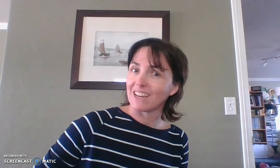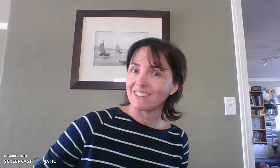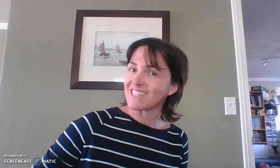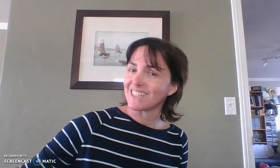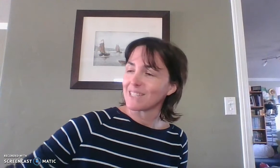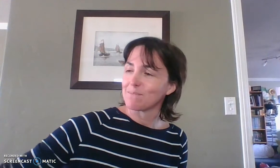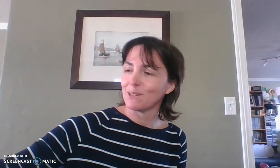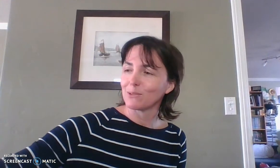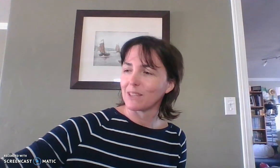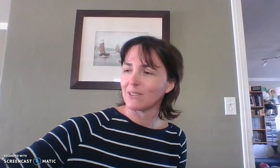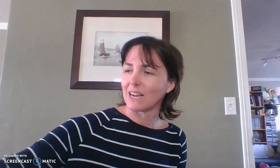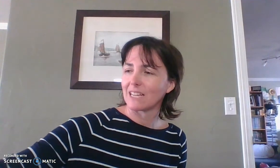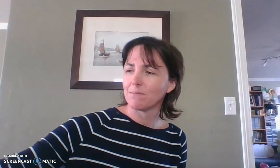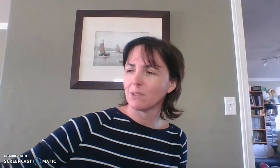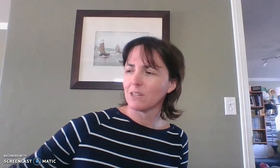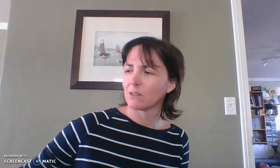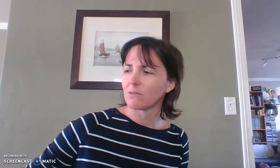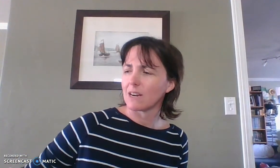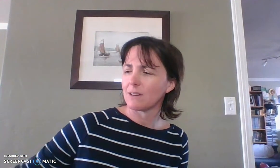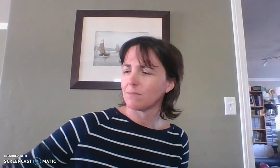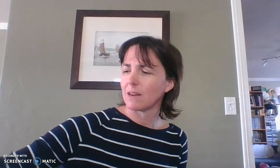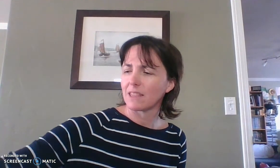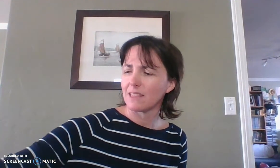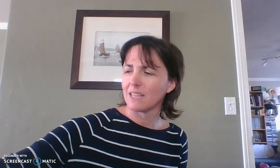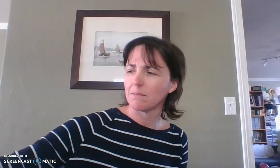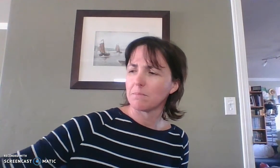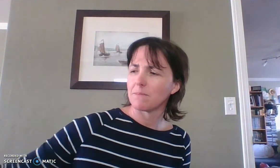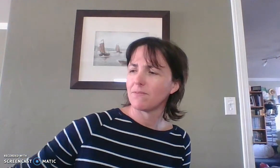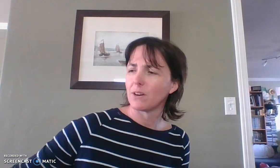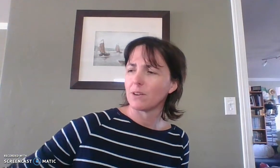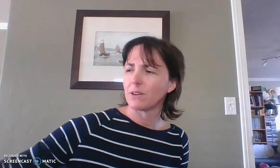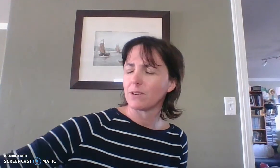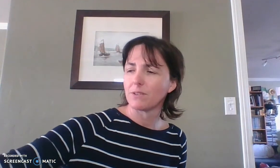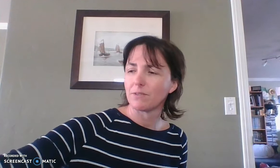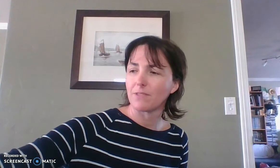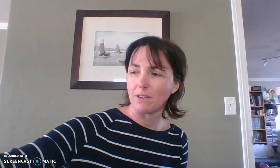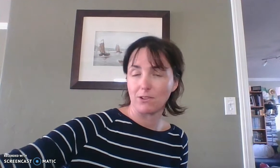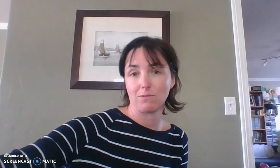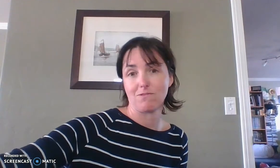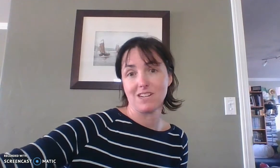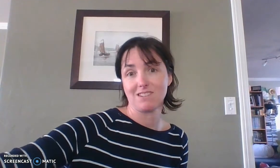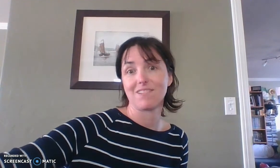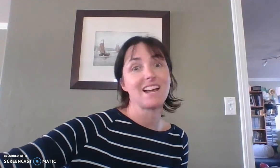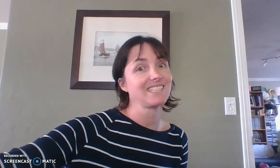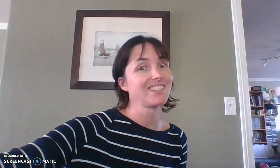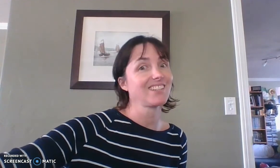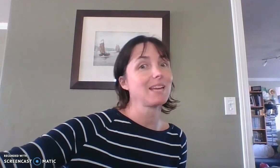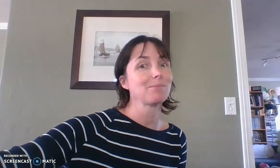I could share some books with you guys. I'm gonna grab, I think, my very favorite one when I came to